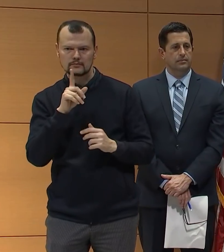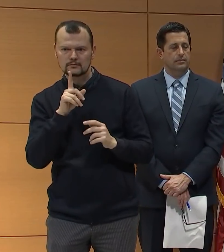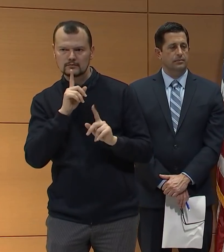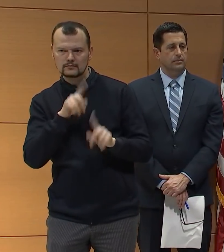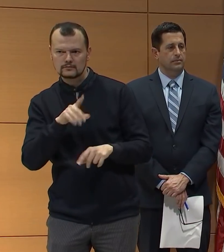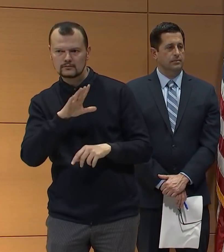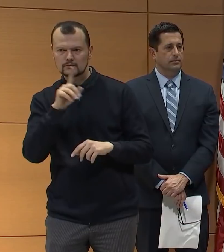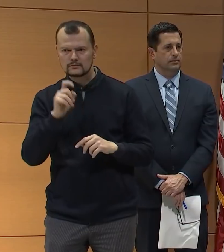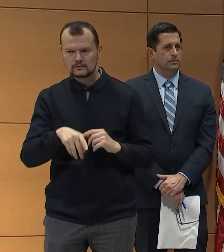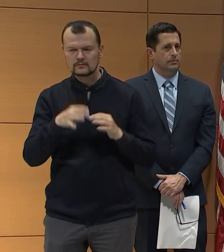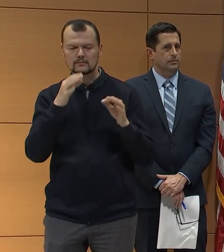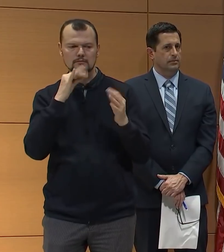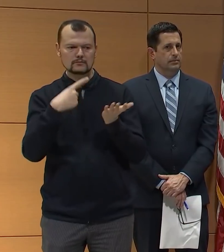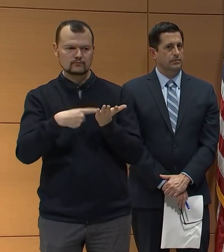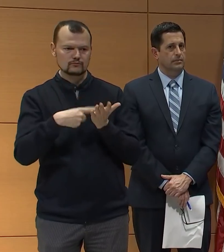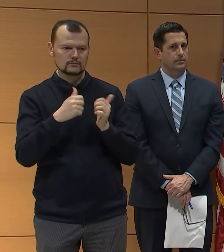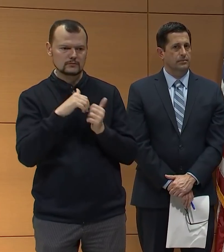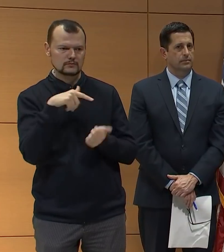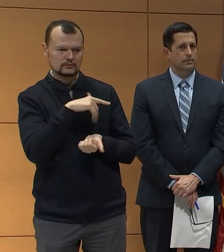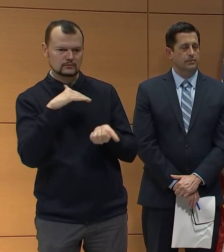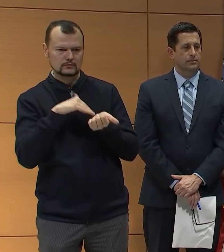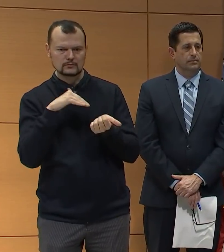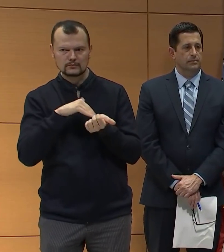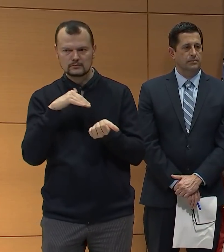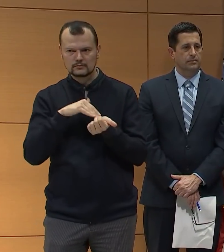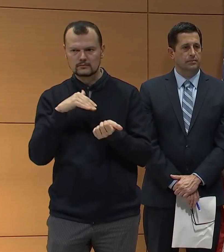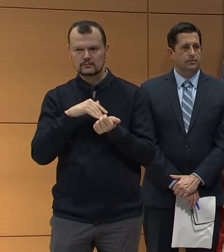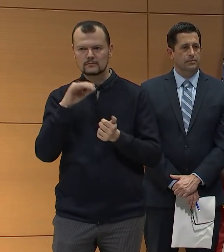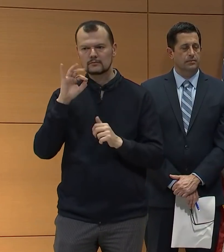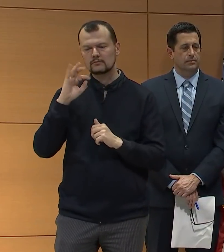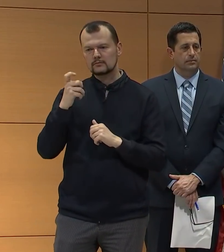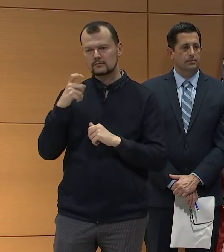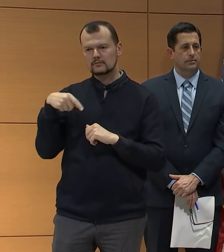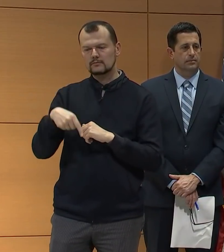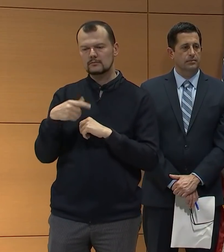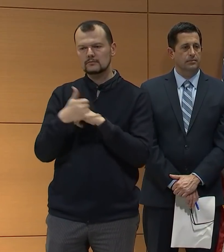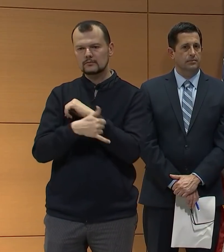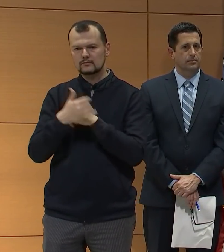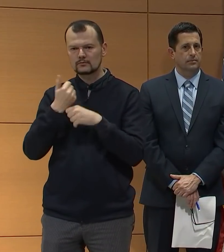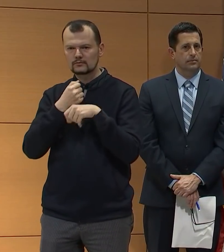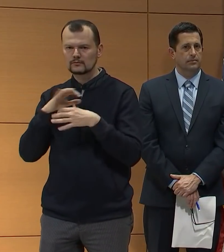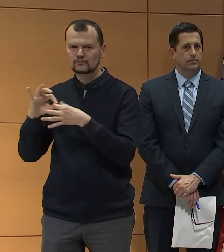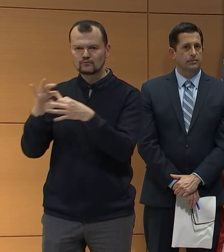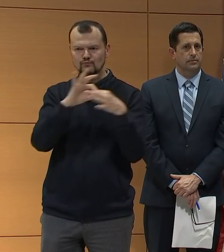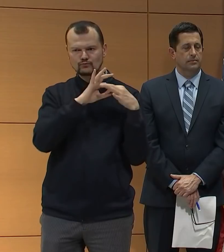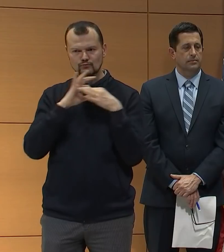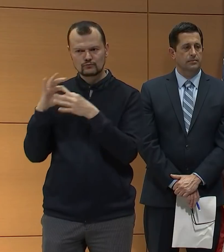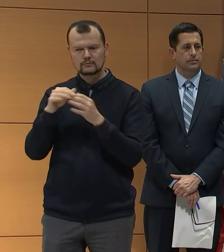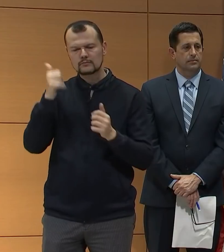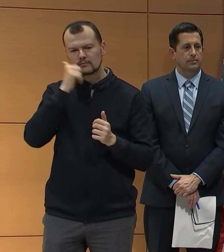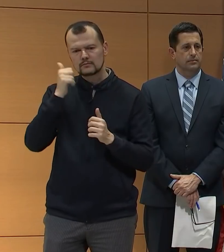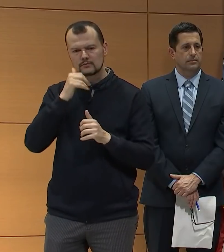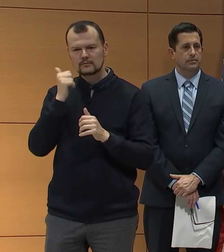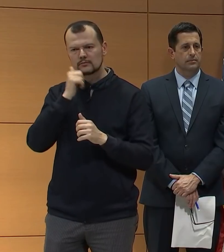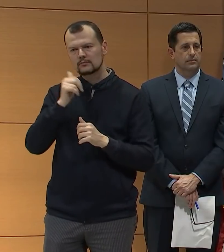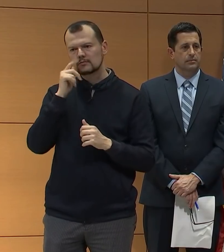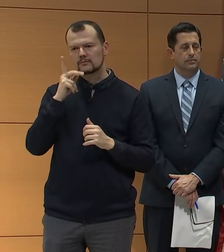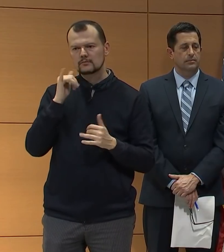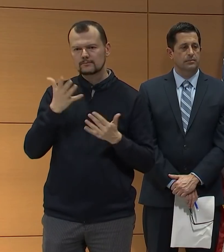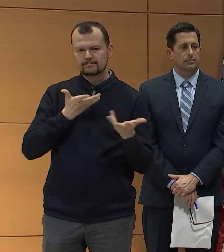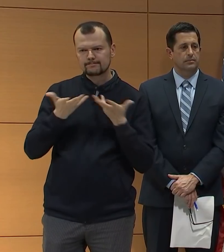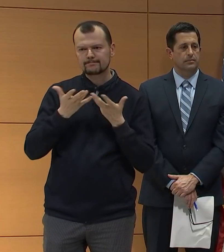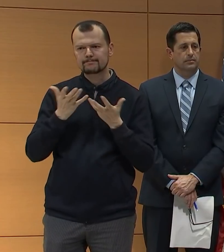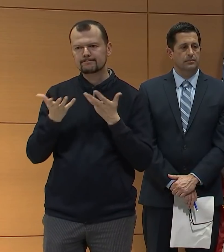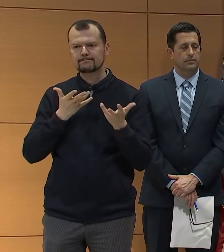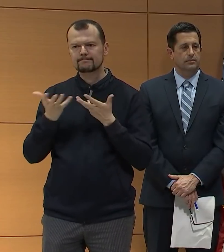Fairfax County Public Schools is working very closely, almost on a daily basis. In fact, the last several days has been